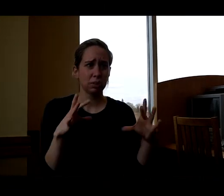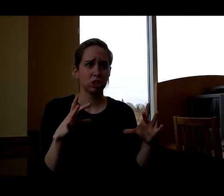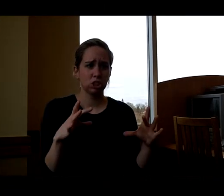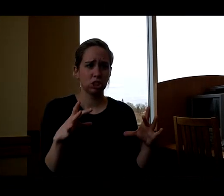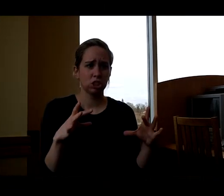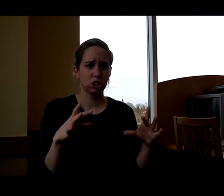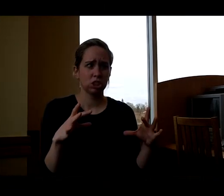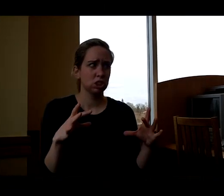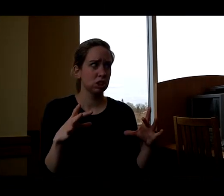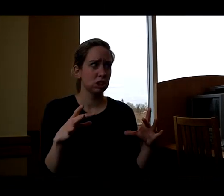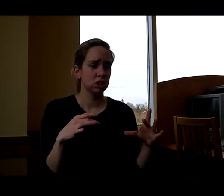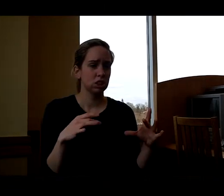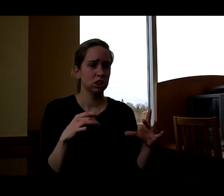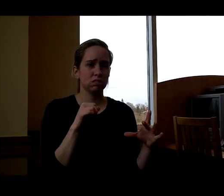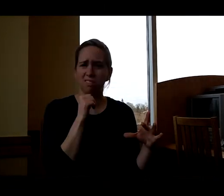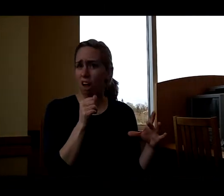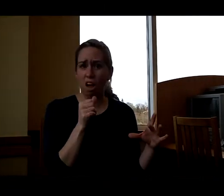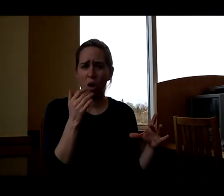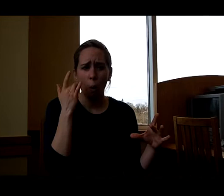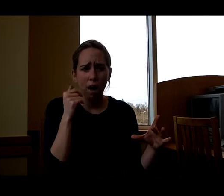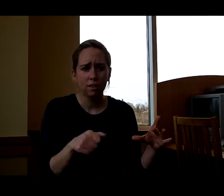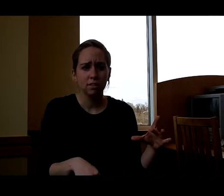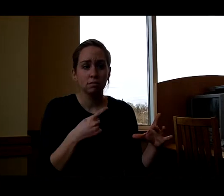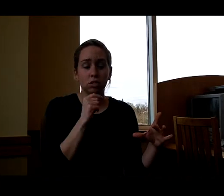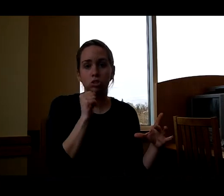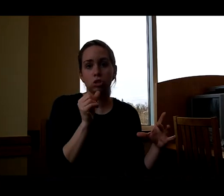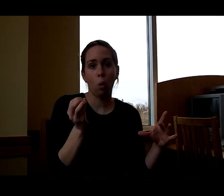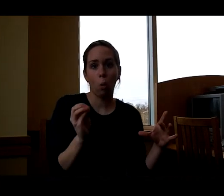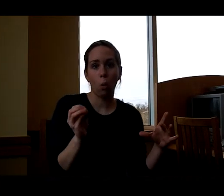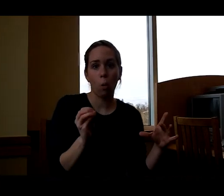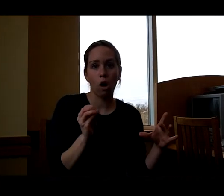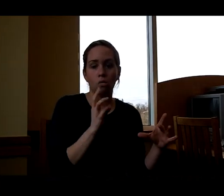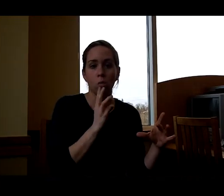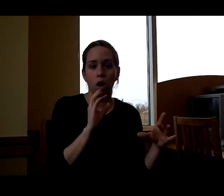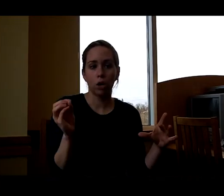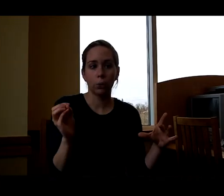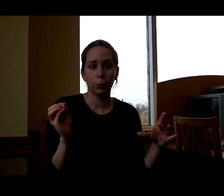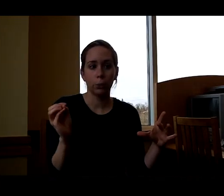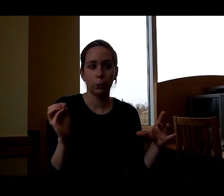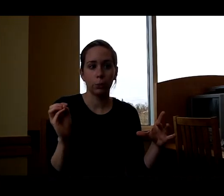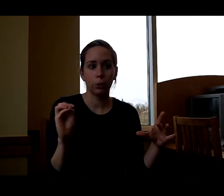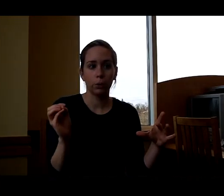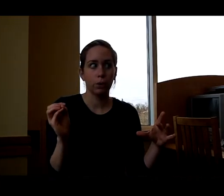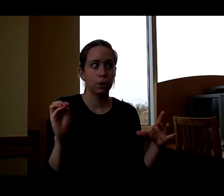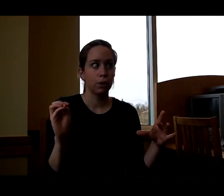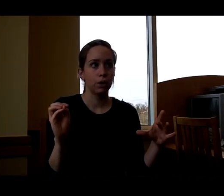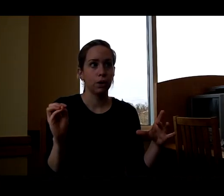Caleb? Why not? Because there's no water in it. Not much water. How could I saturate this?